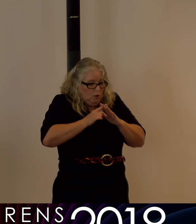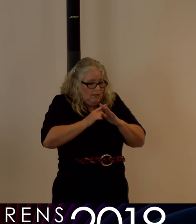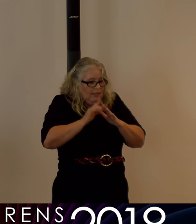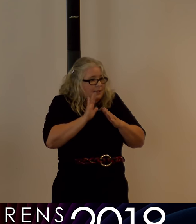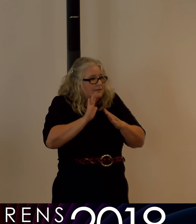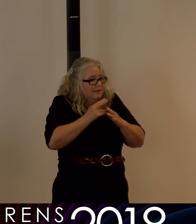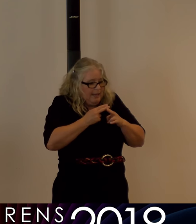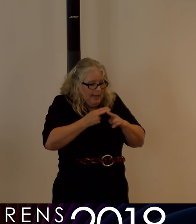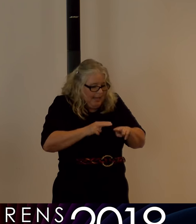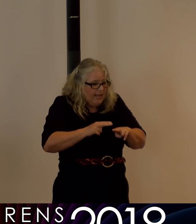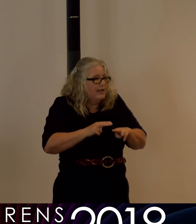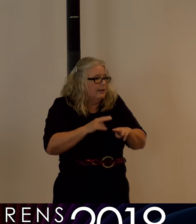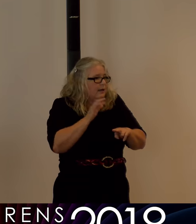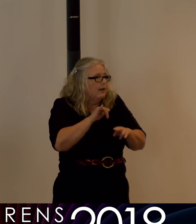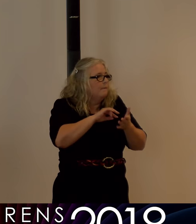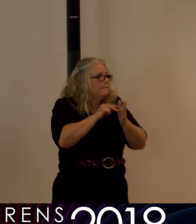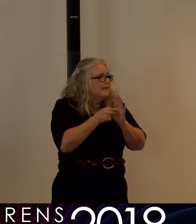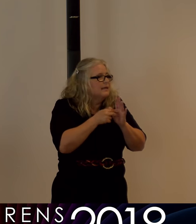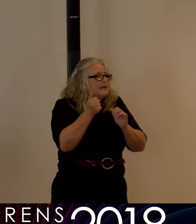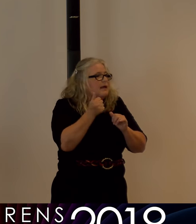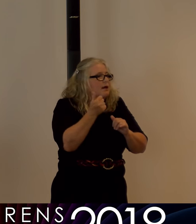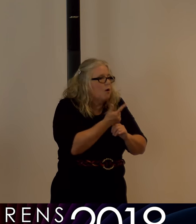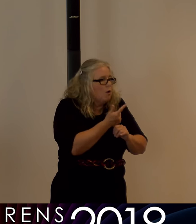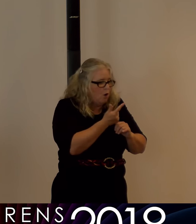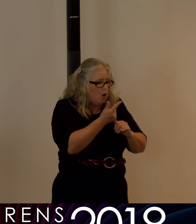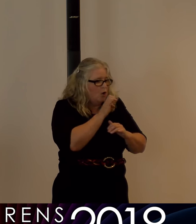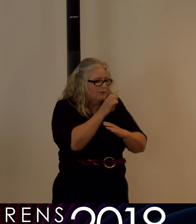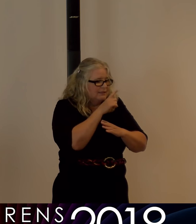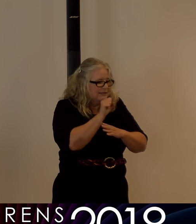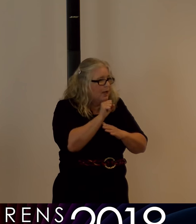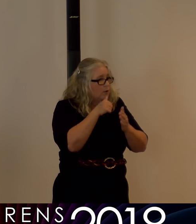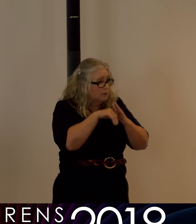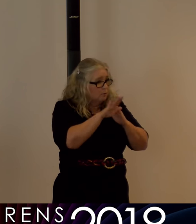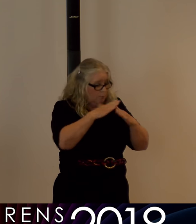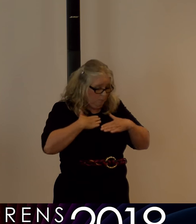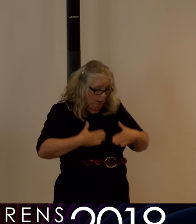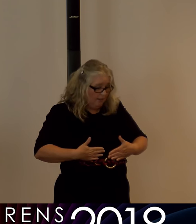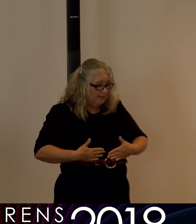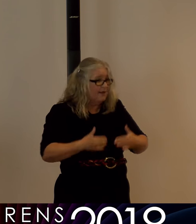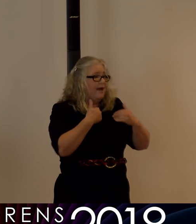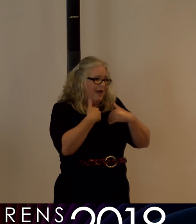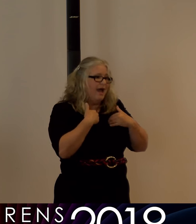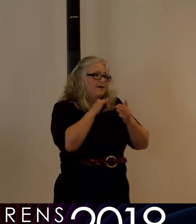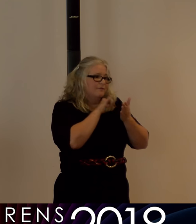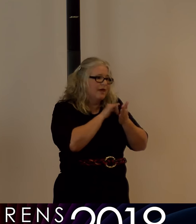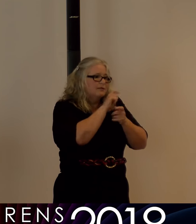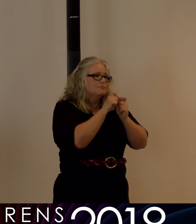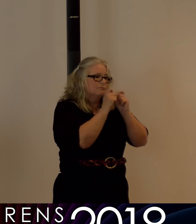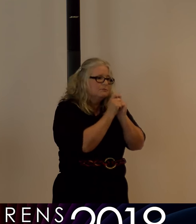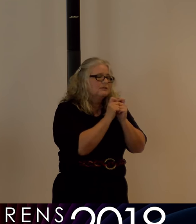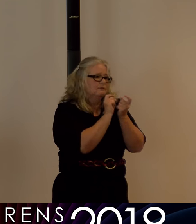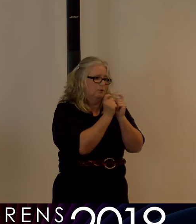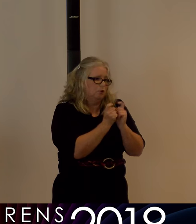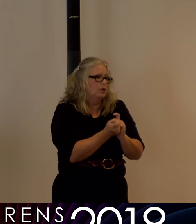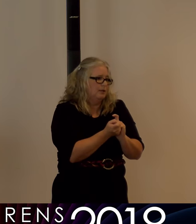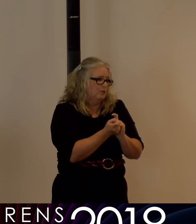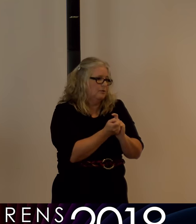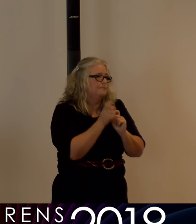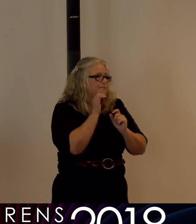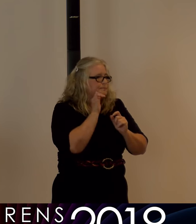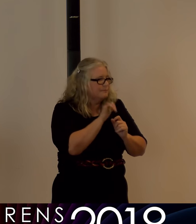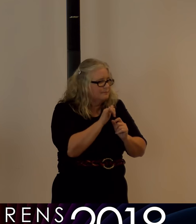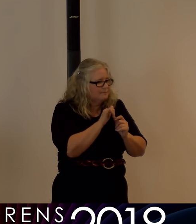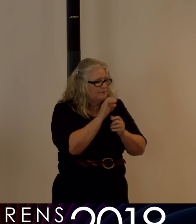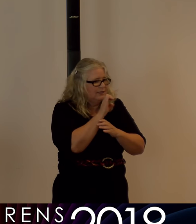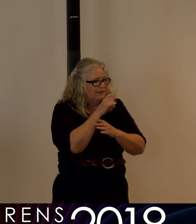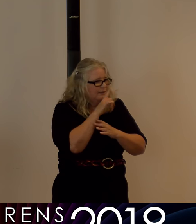body has that change because every cell in your body arose from the zygote, which is the cell that forms when the egg and the